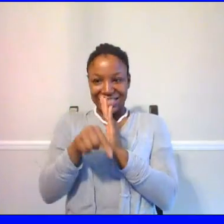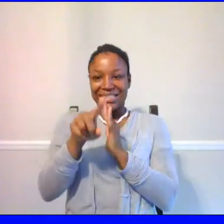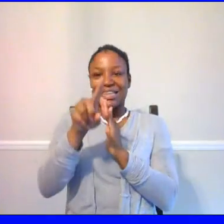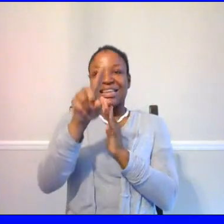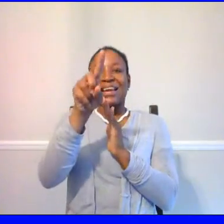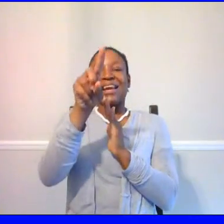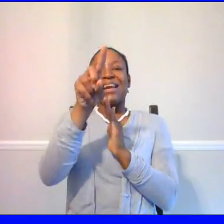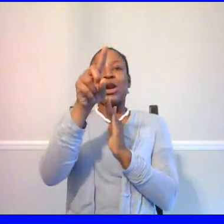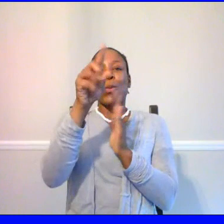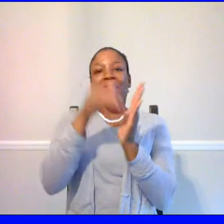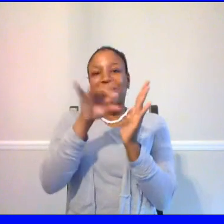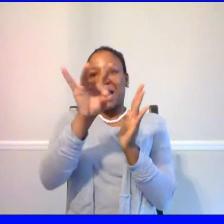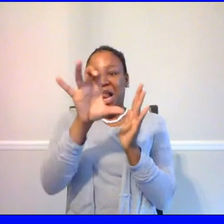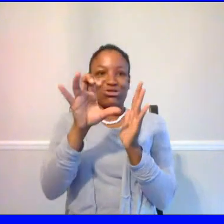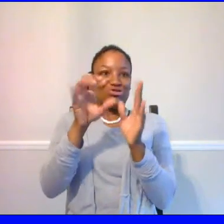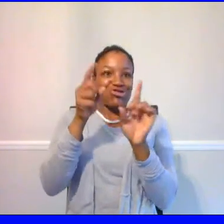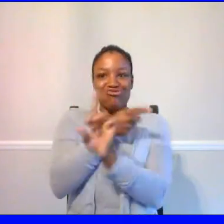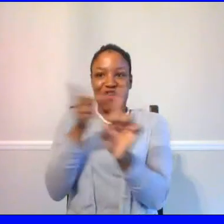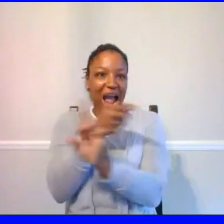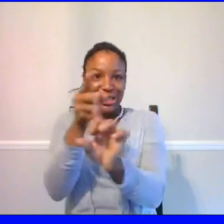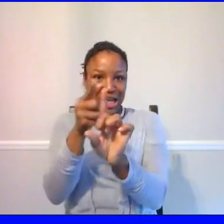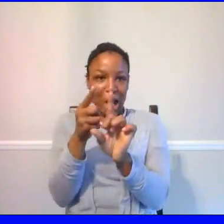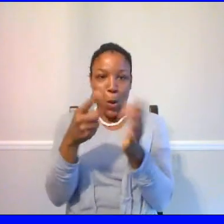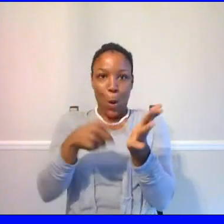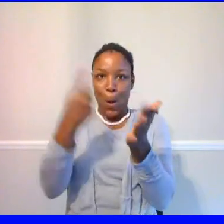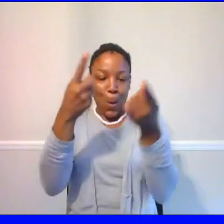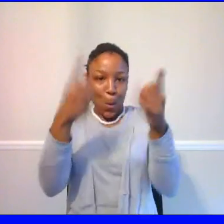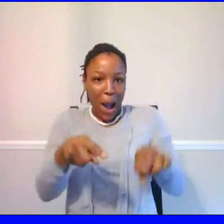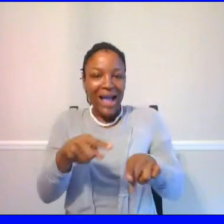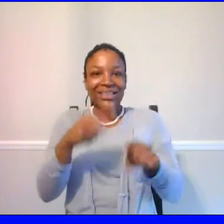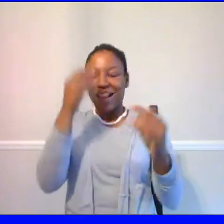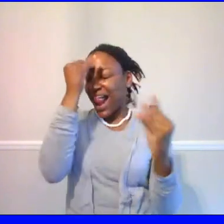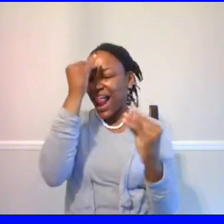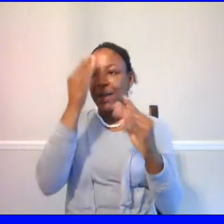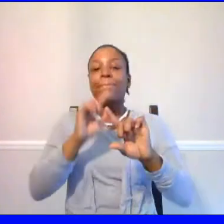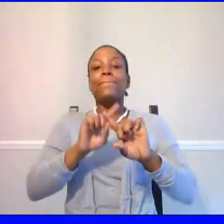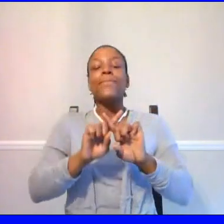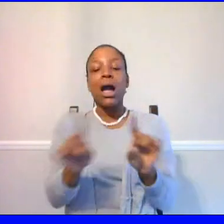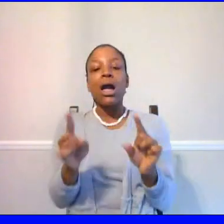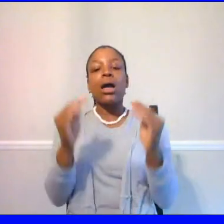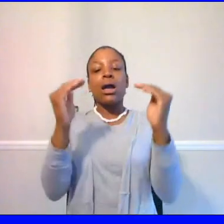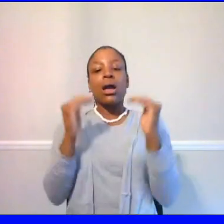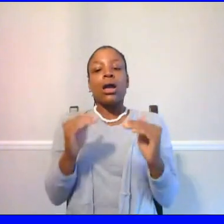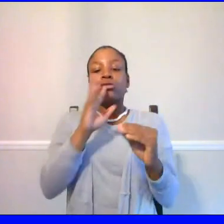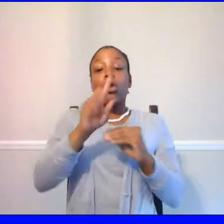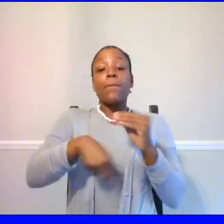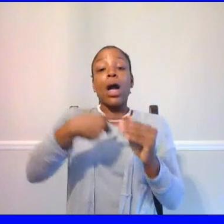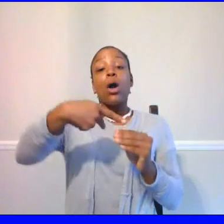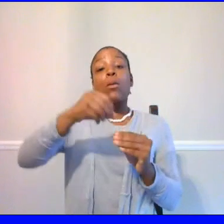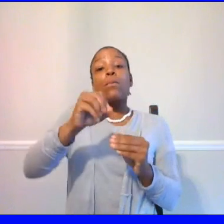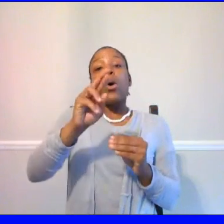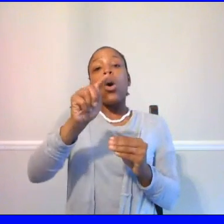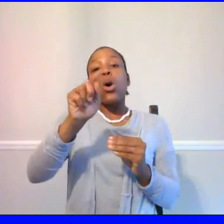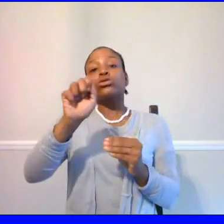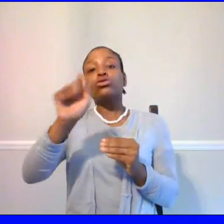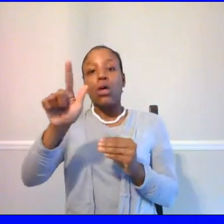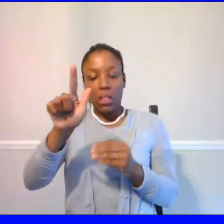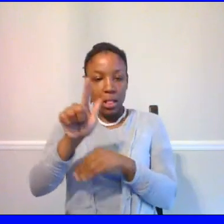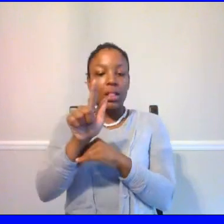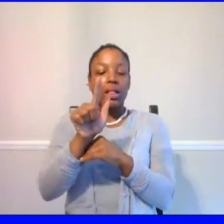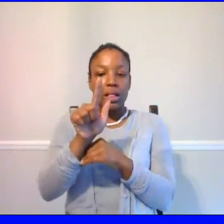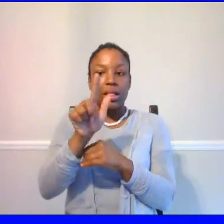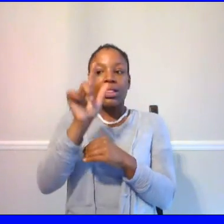To distill it down, if we talk about entering the portal, which some people will still try to deny, that the world has shifted,